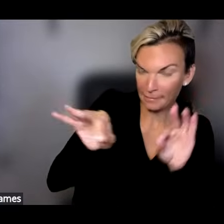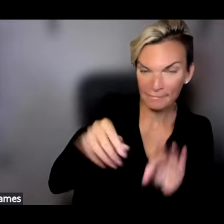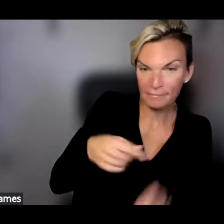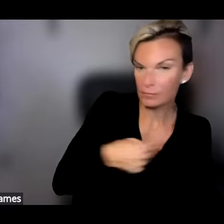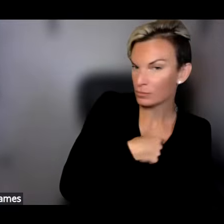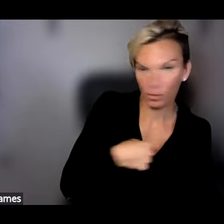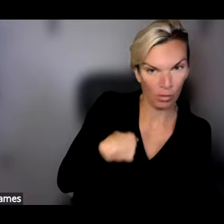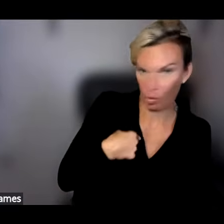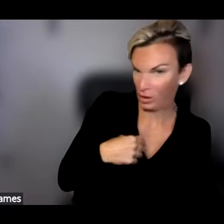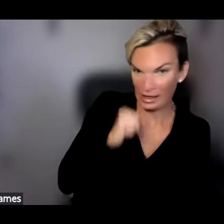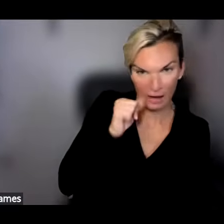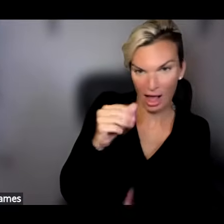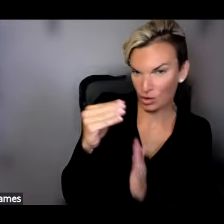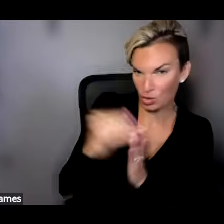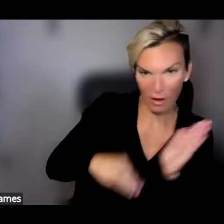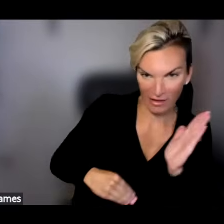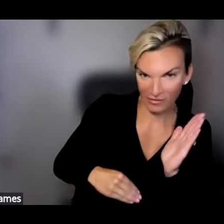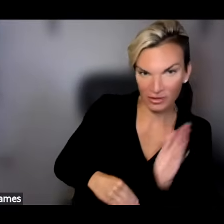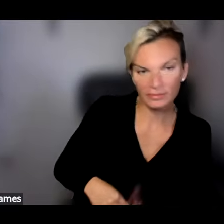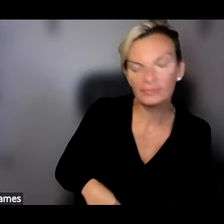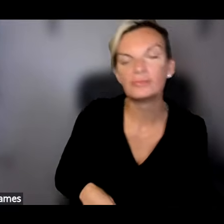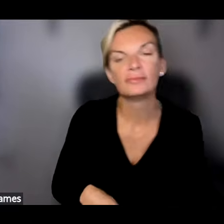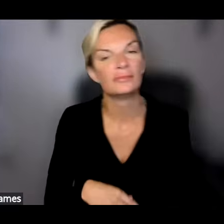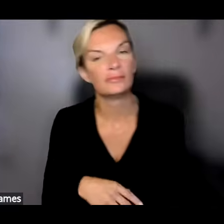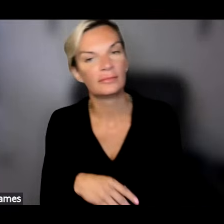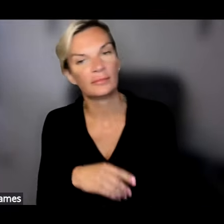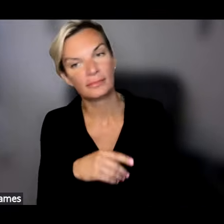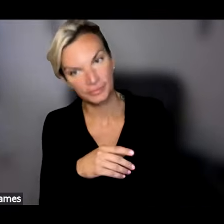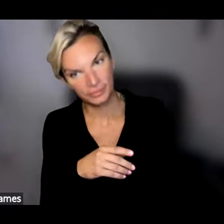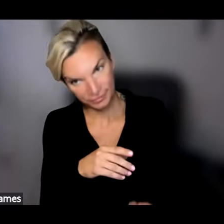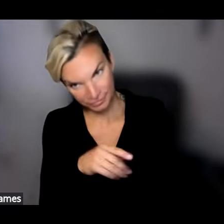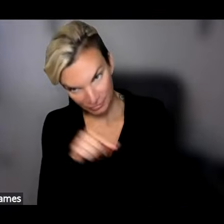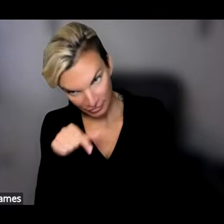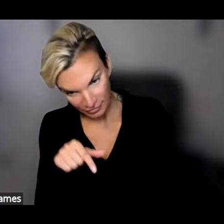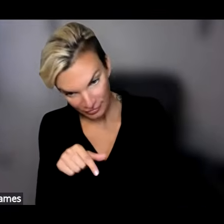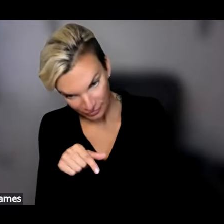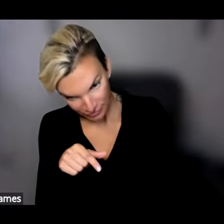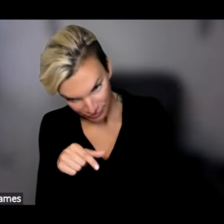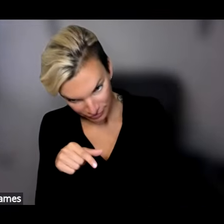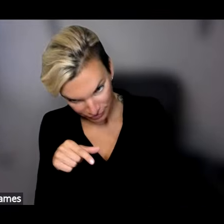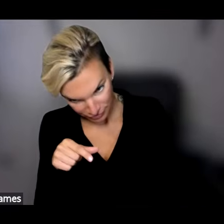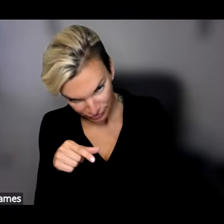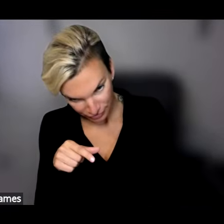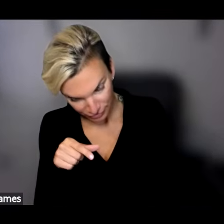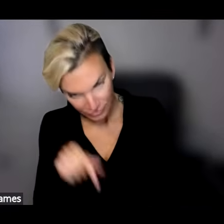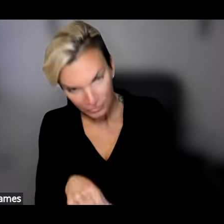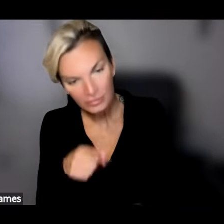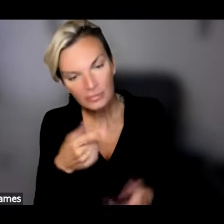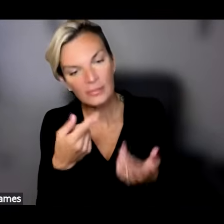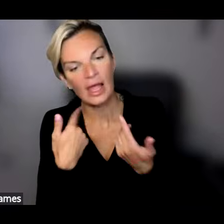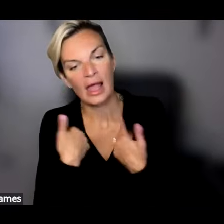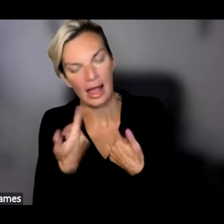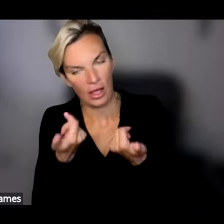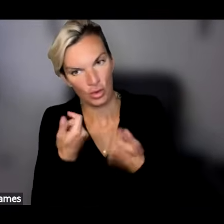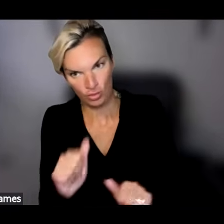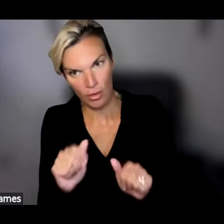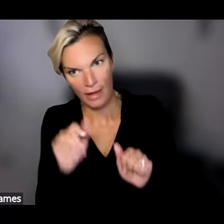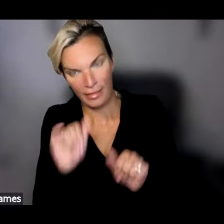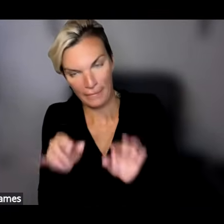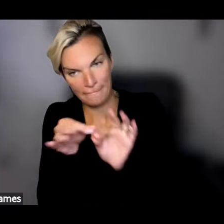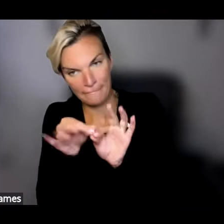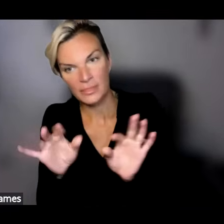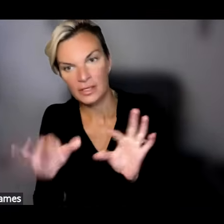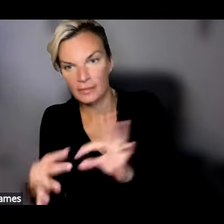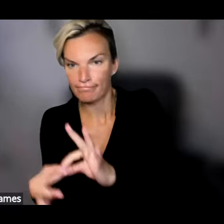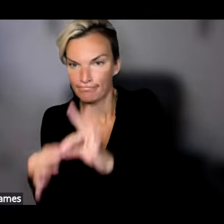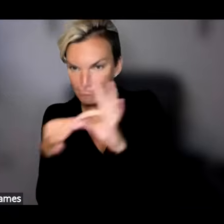is new. Okay. It was my attempt to make the caption consistent with the substance of the, Okay. but it is